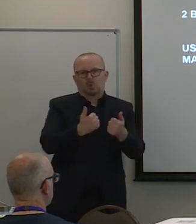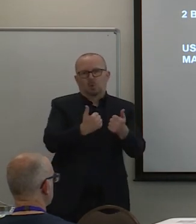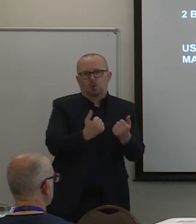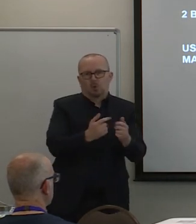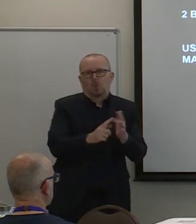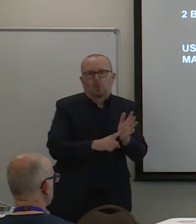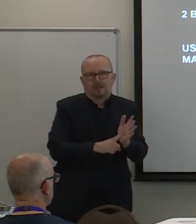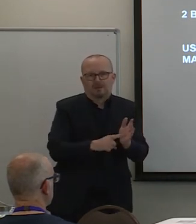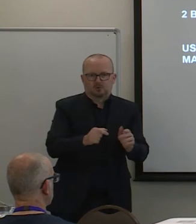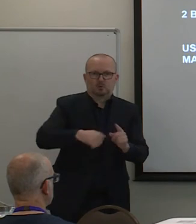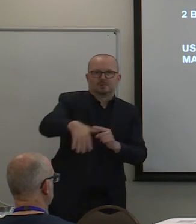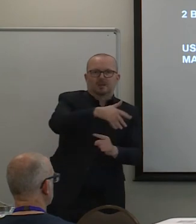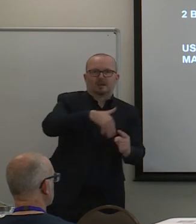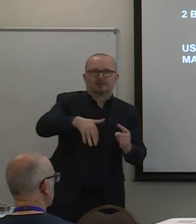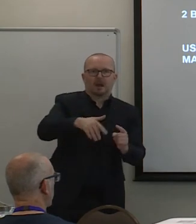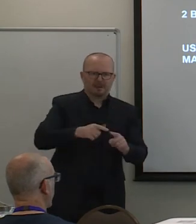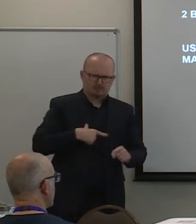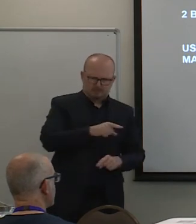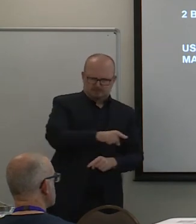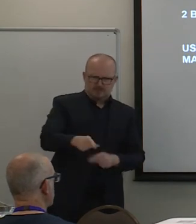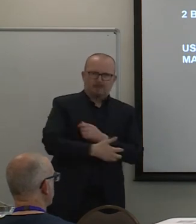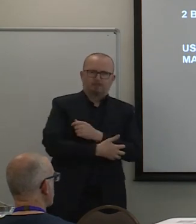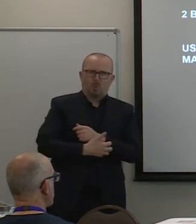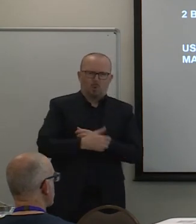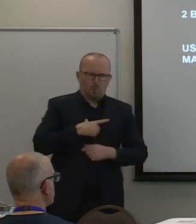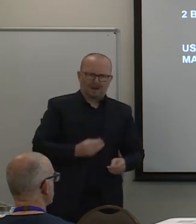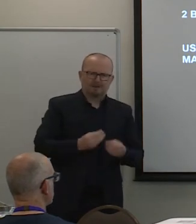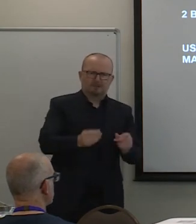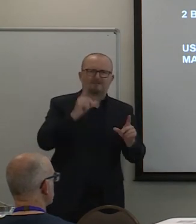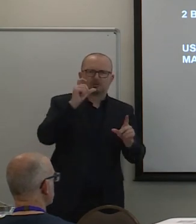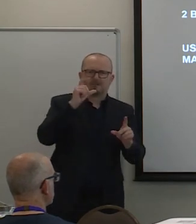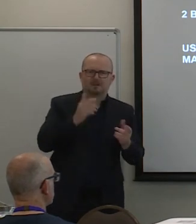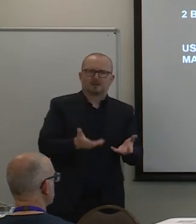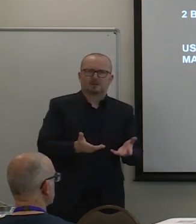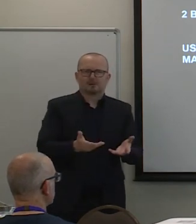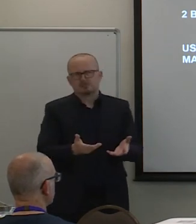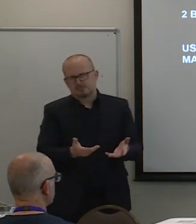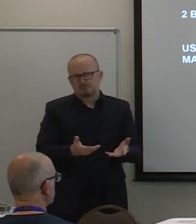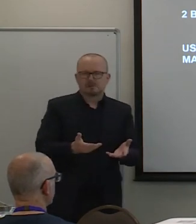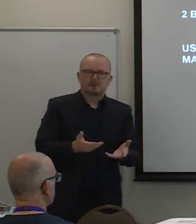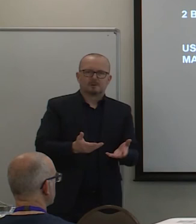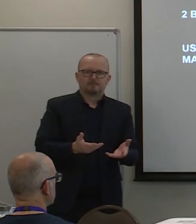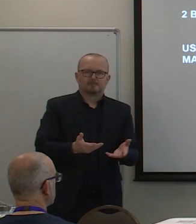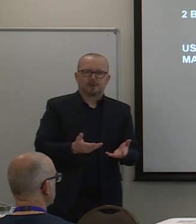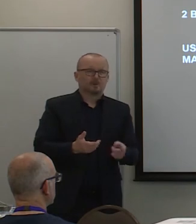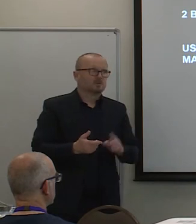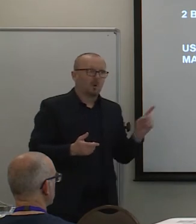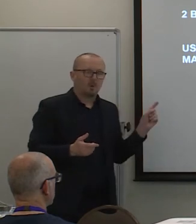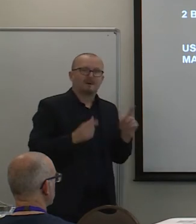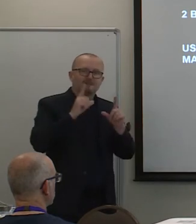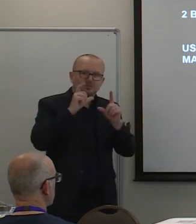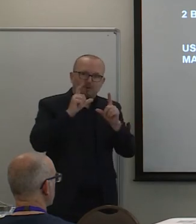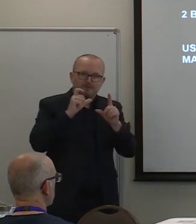I wonder why that as opposed to anything else. Imaging is at the forefront there of how people associate visual culture, I